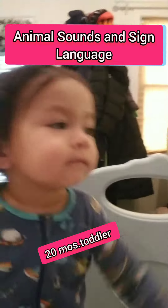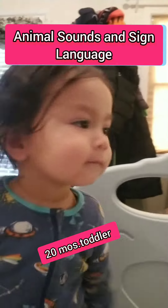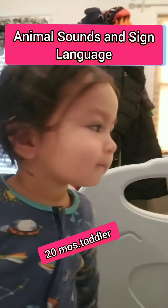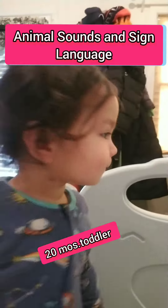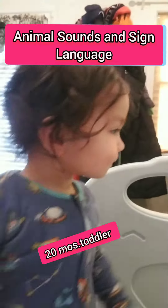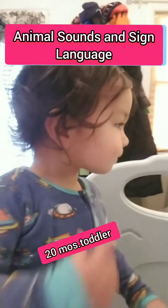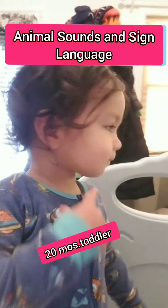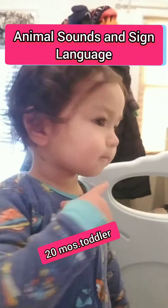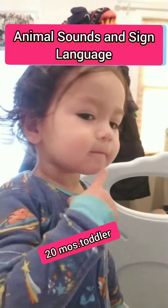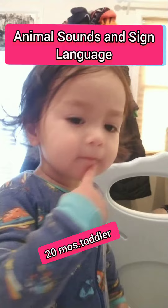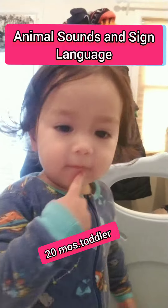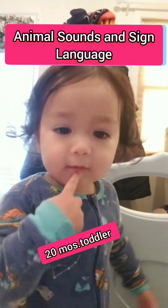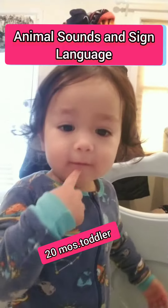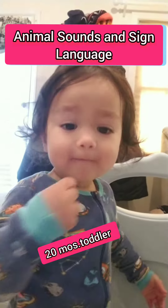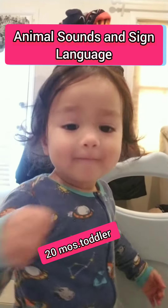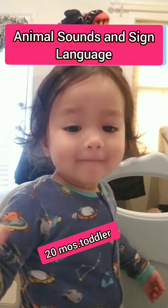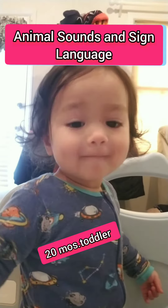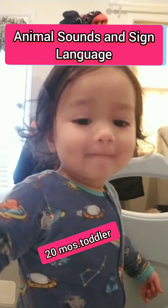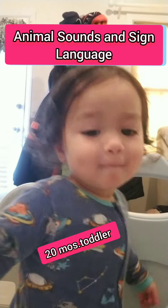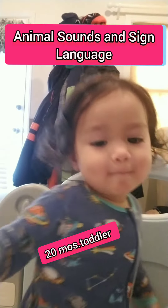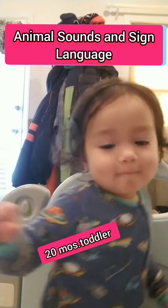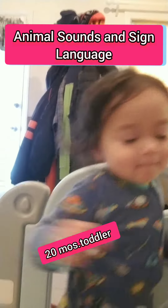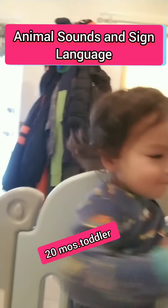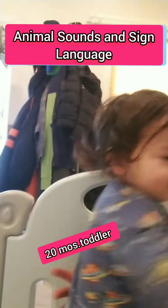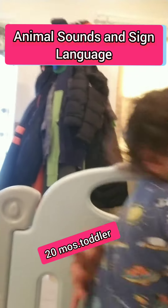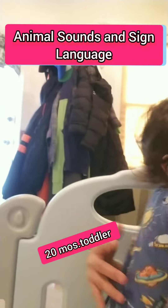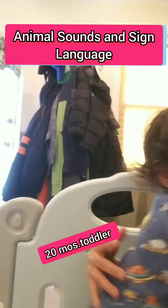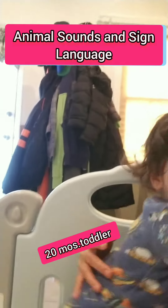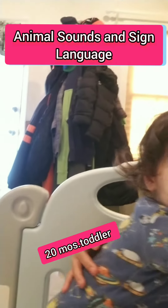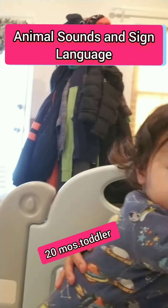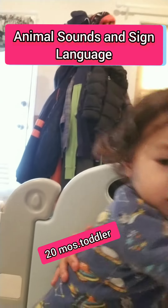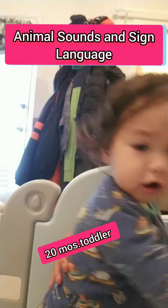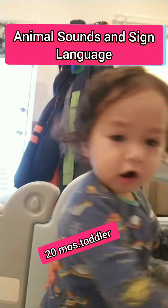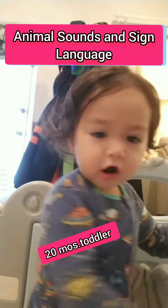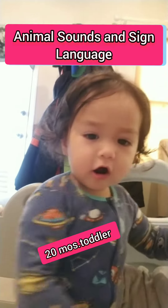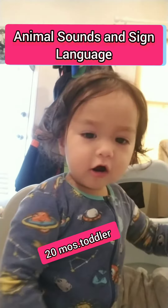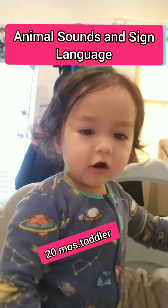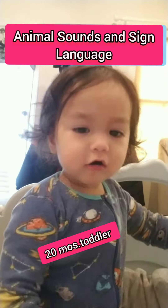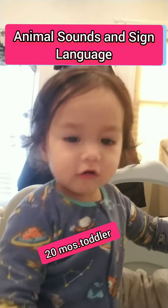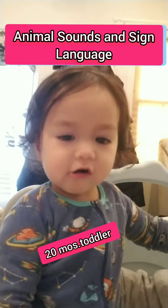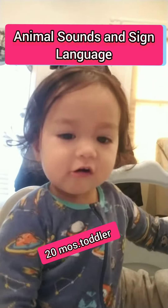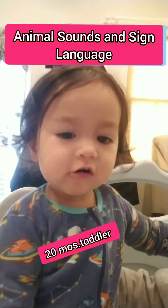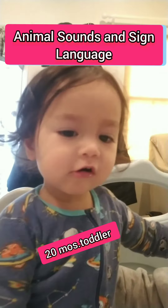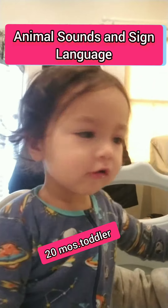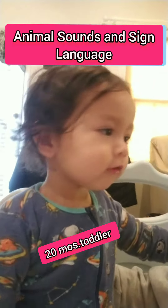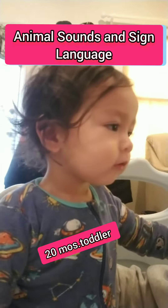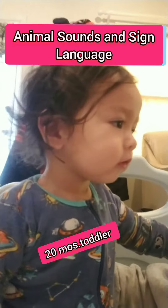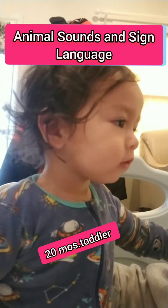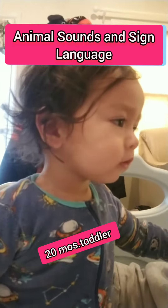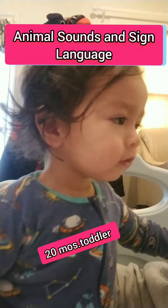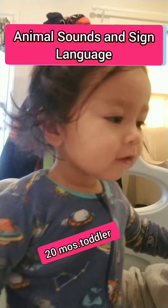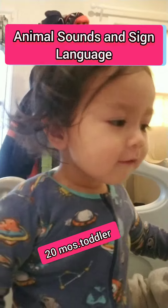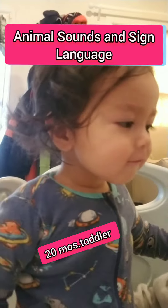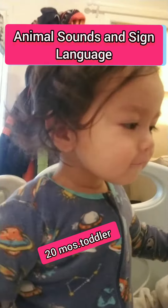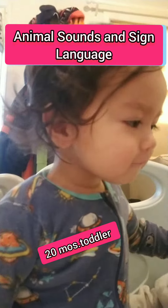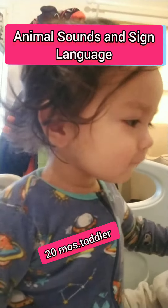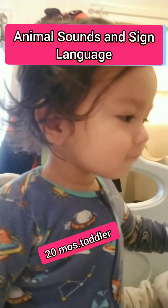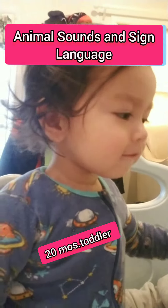you did drink oops how about fish swimming swimming